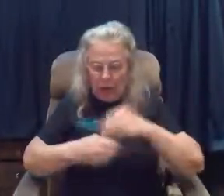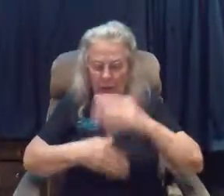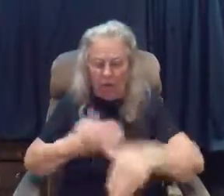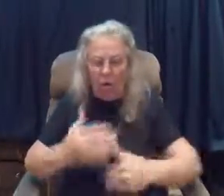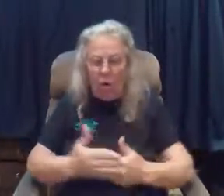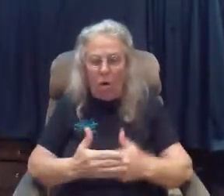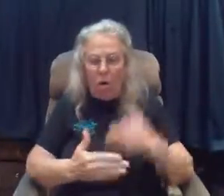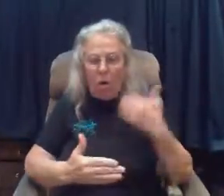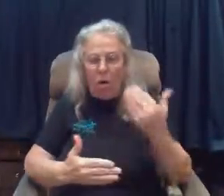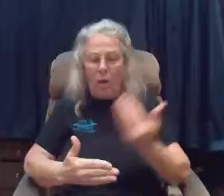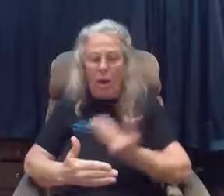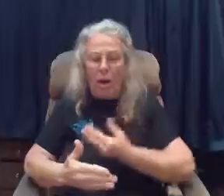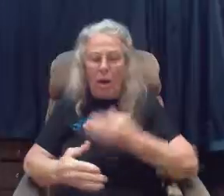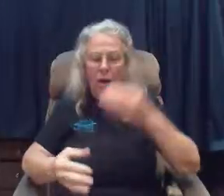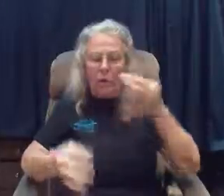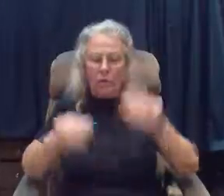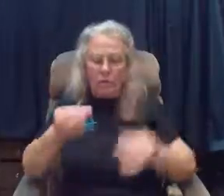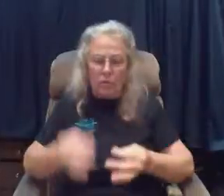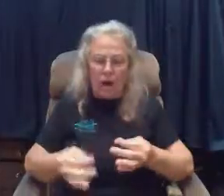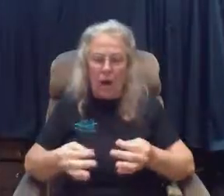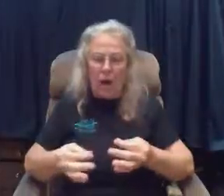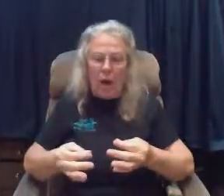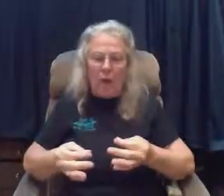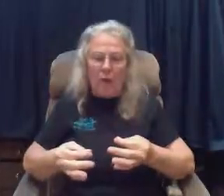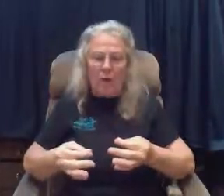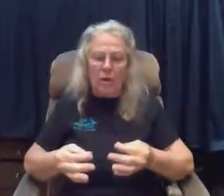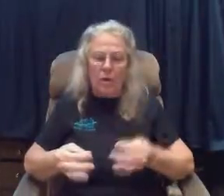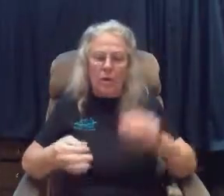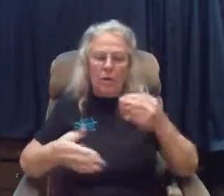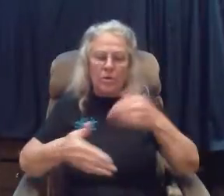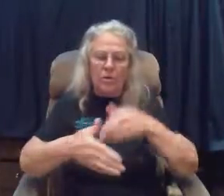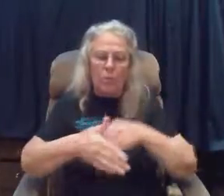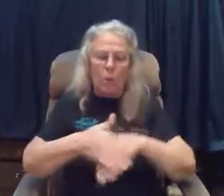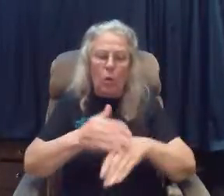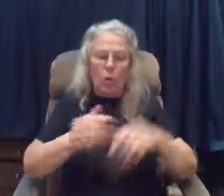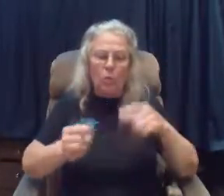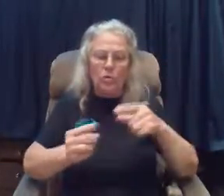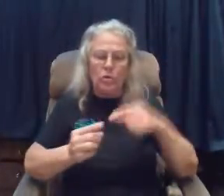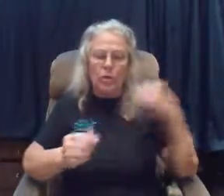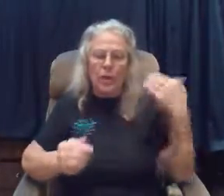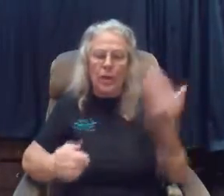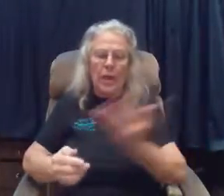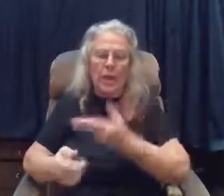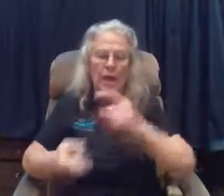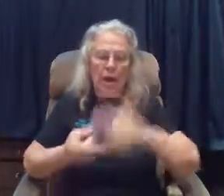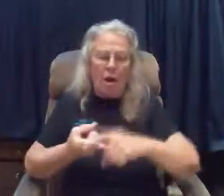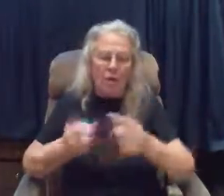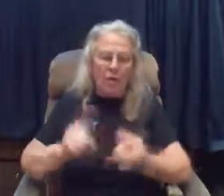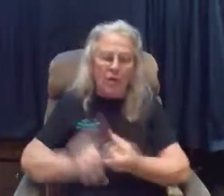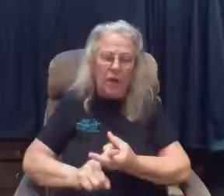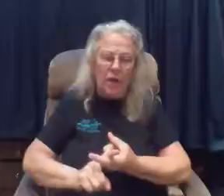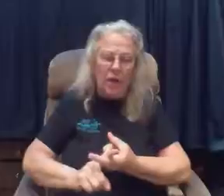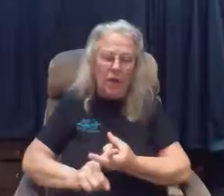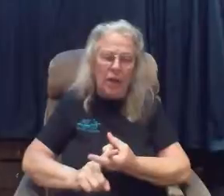in all our trials born to be our